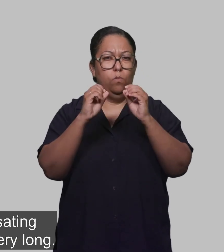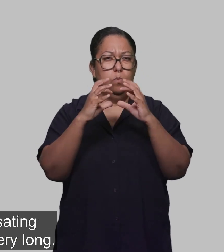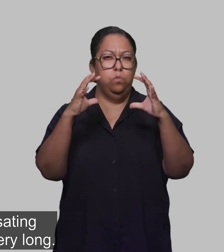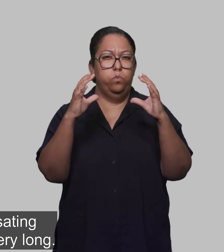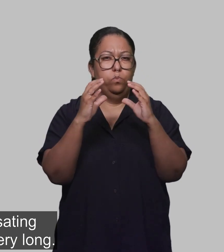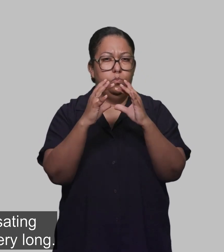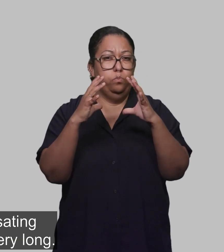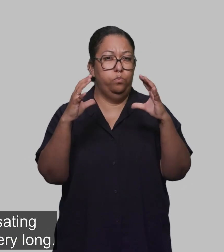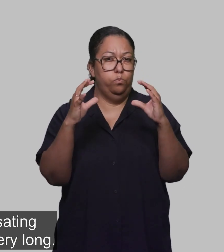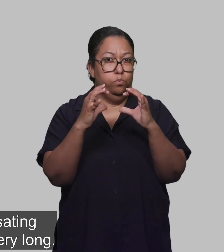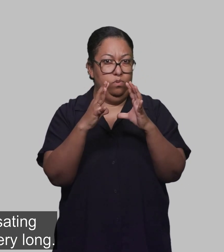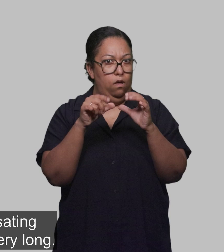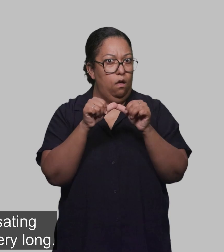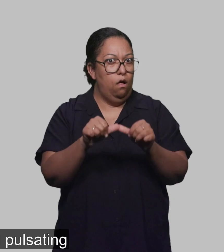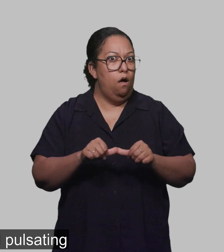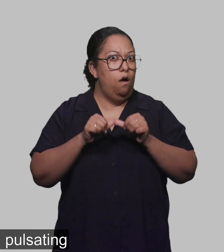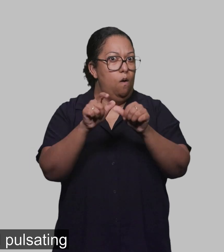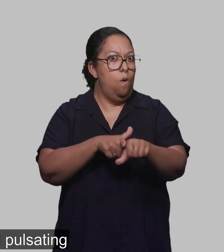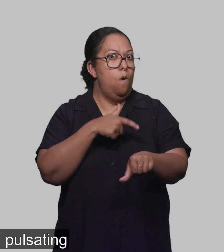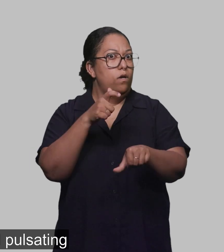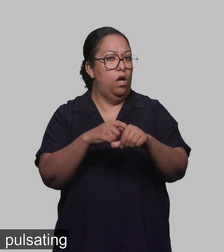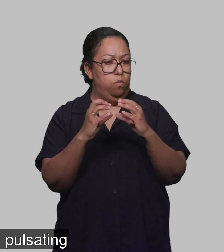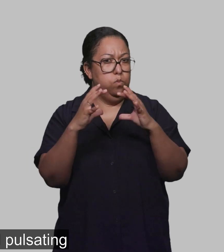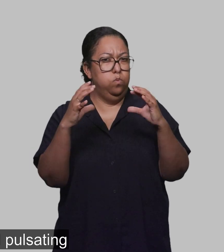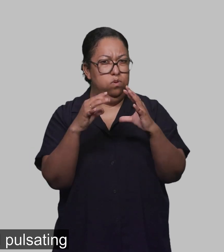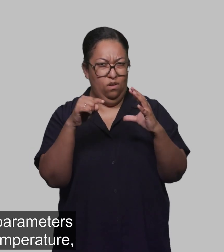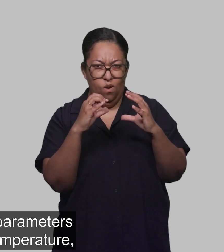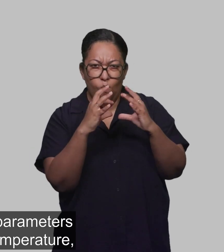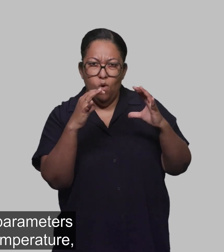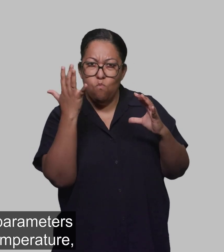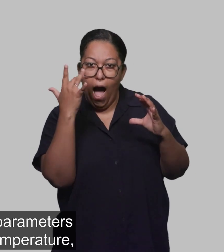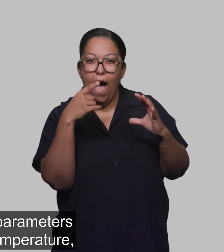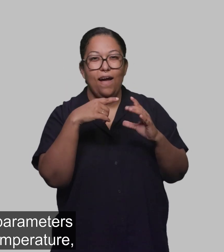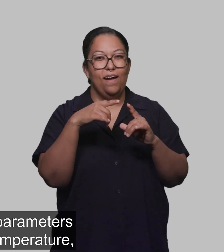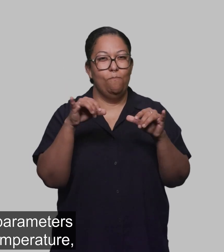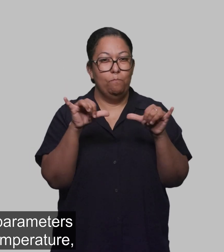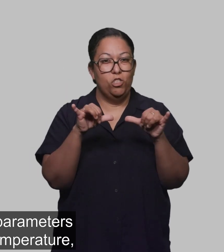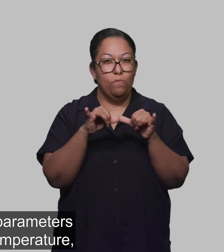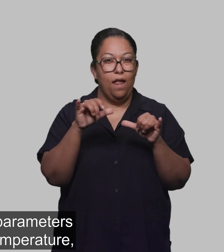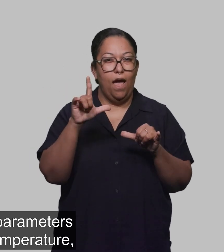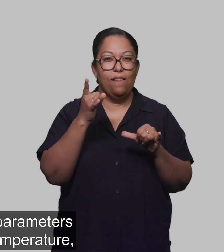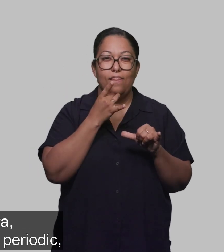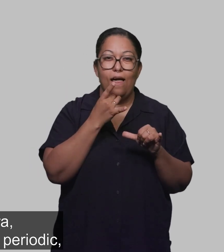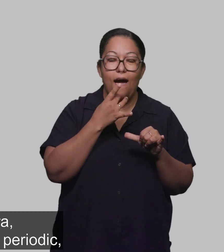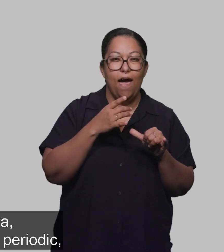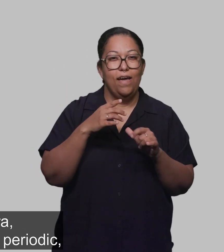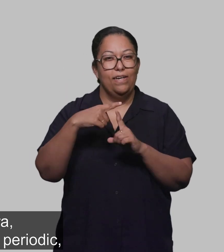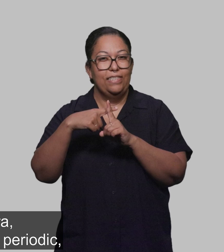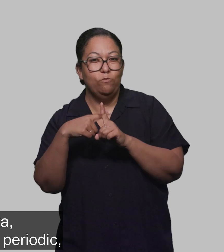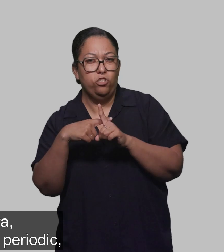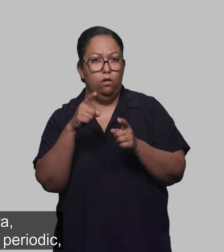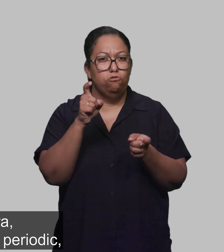whose pulsating periods are very long. They are called pulsating because some parameters as luminosity, temperature,